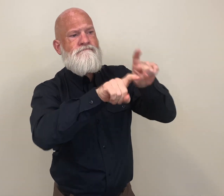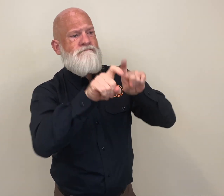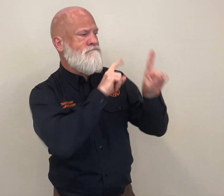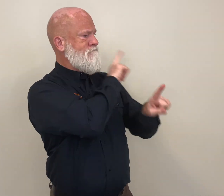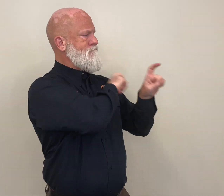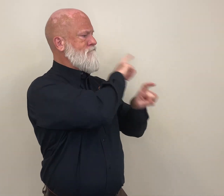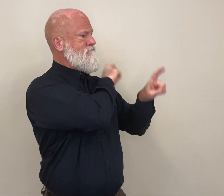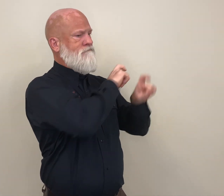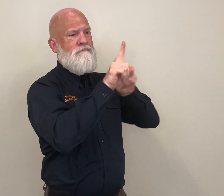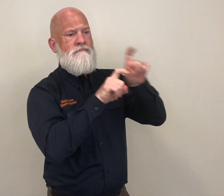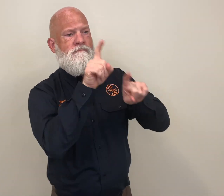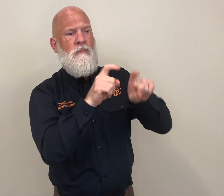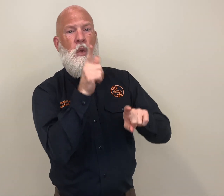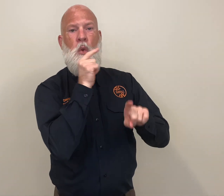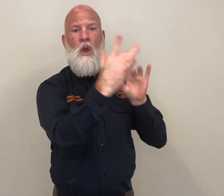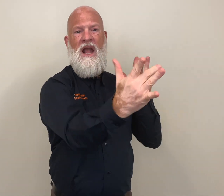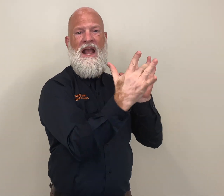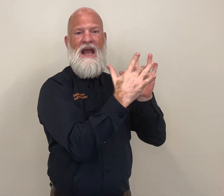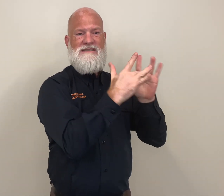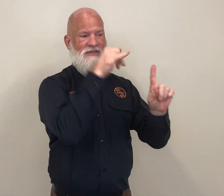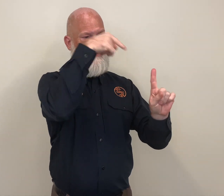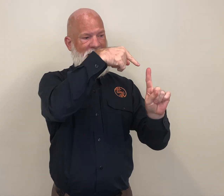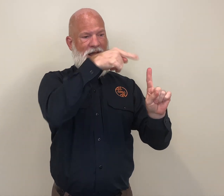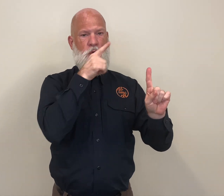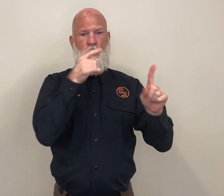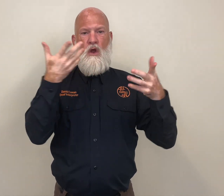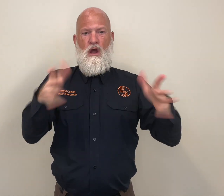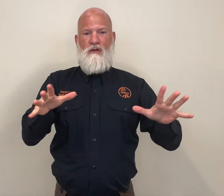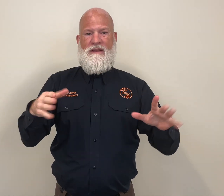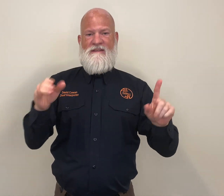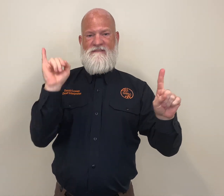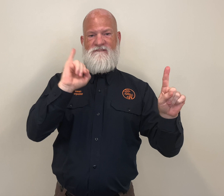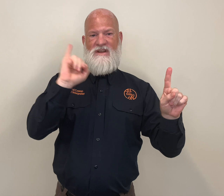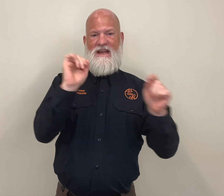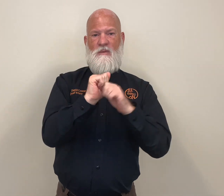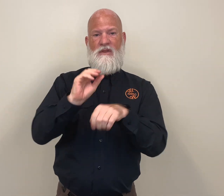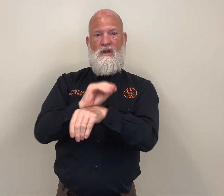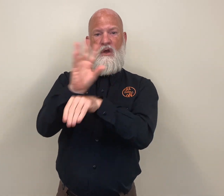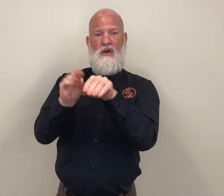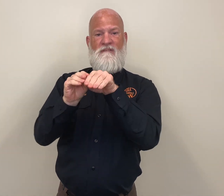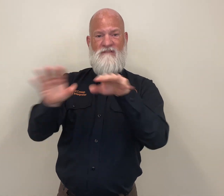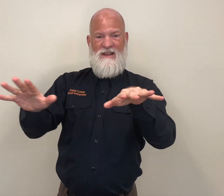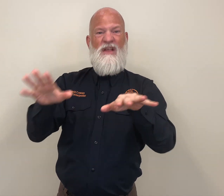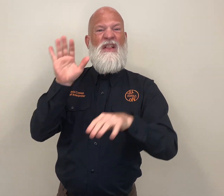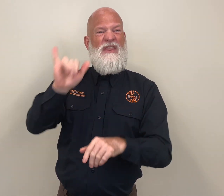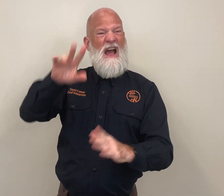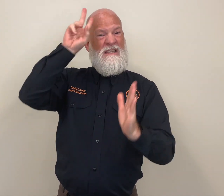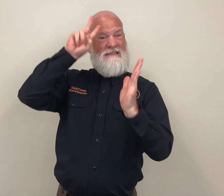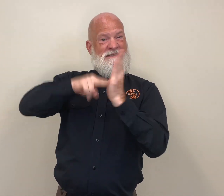possible people that they may have infected before they became symptomatic, and the possible people that they've infected since becoming